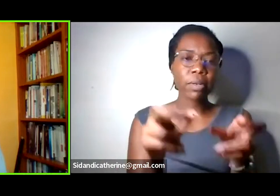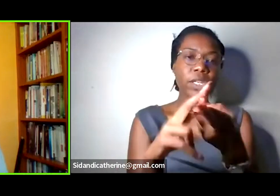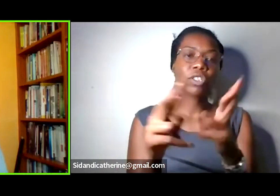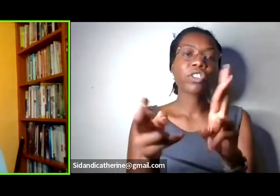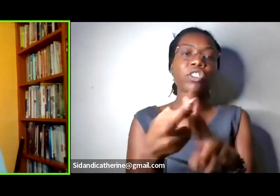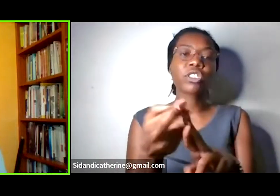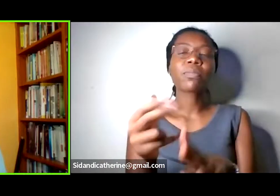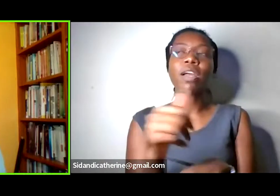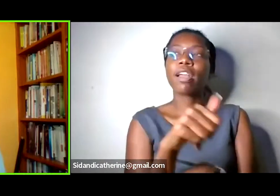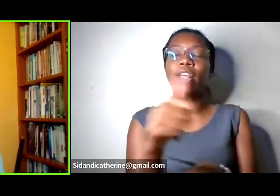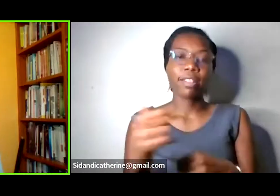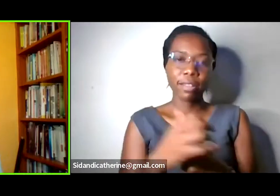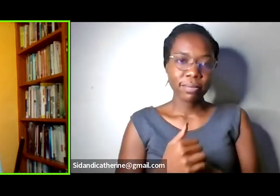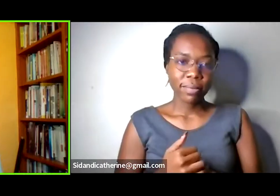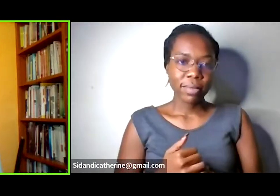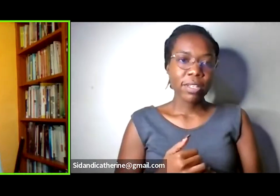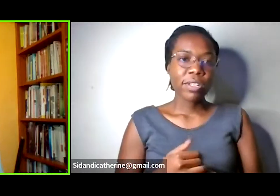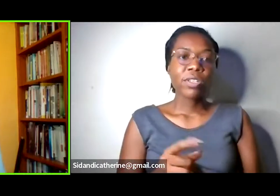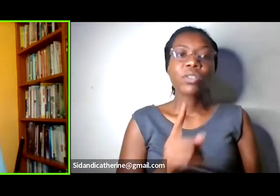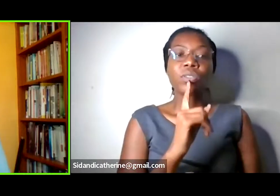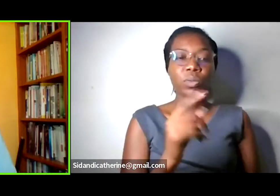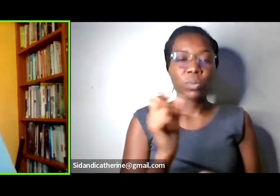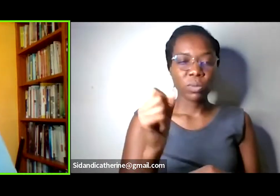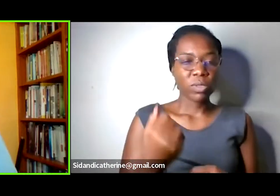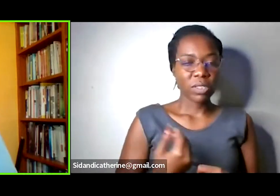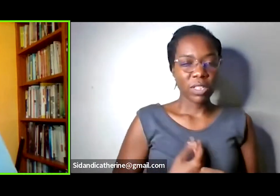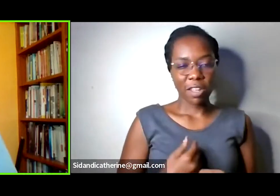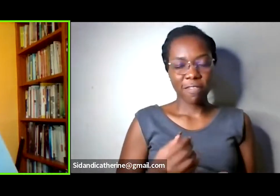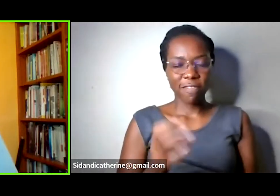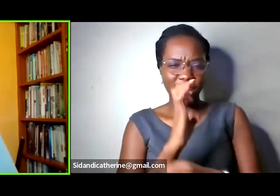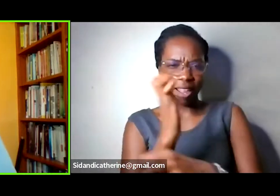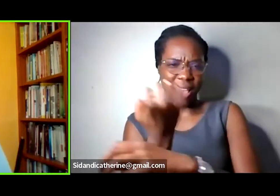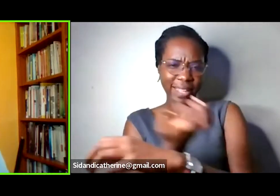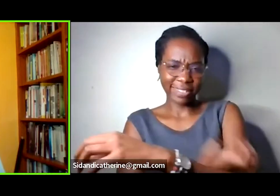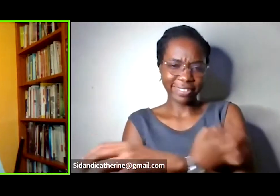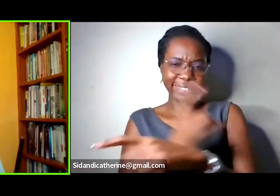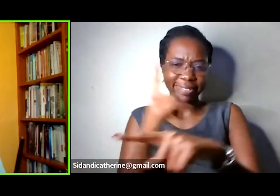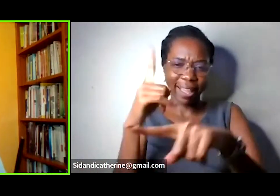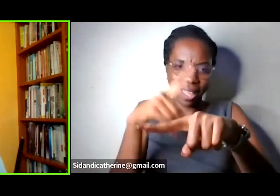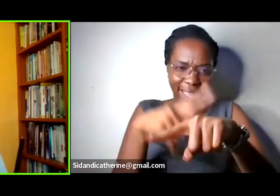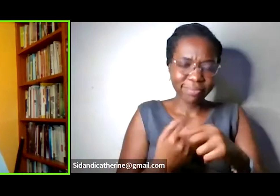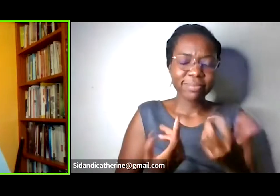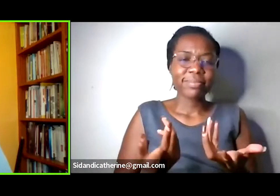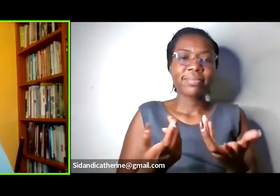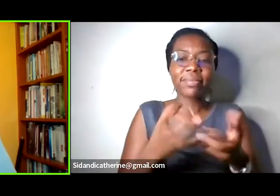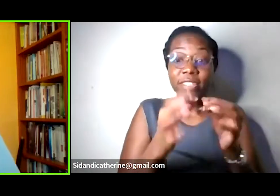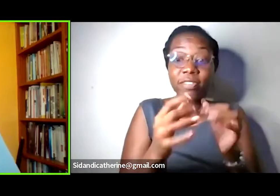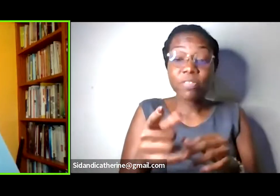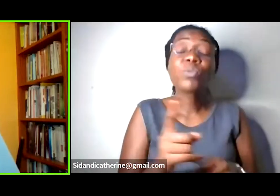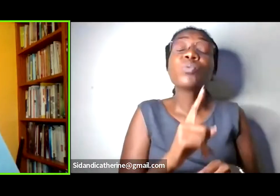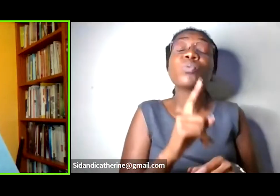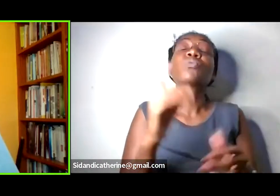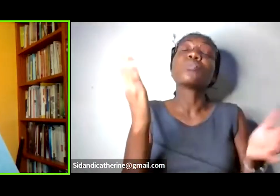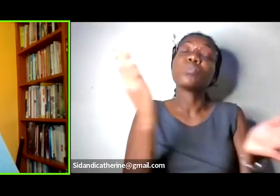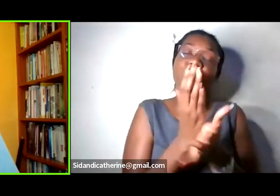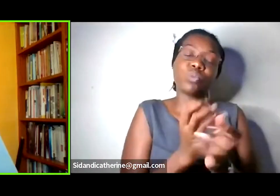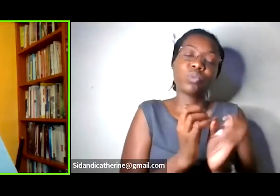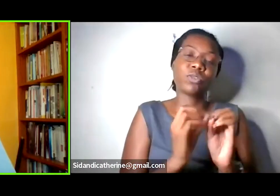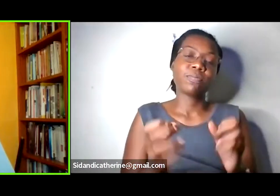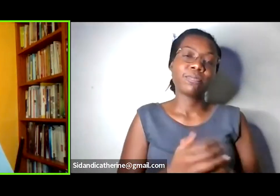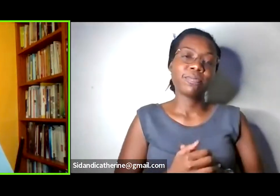realness. You see, they may not even fully agree with you, but at least you're real. There's no fakeness. You